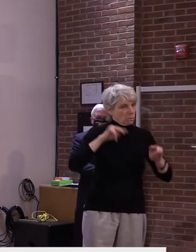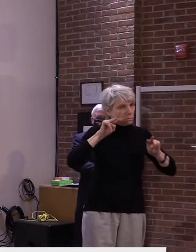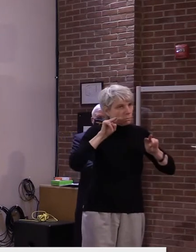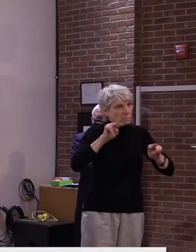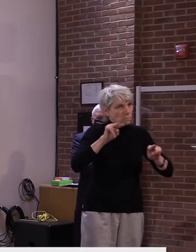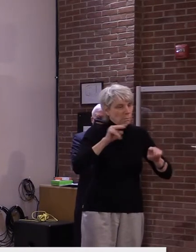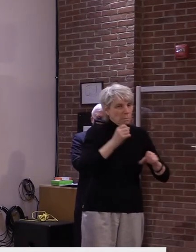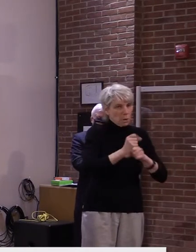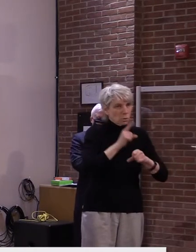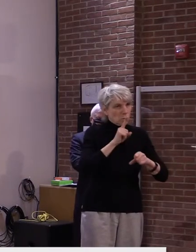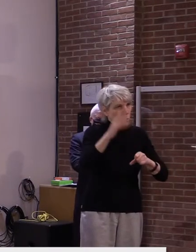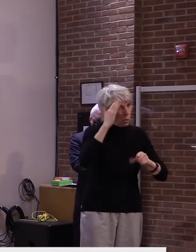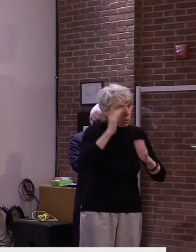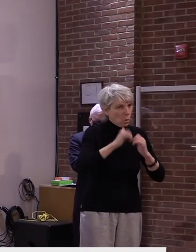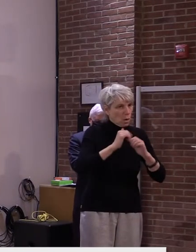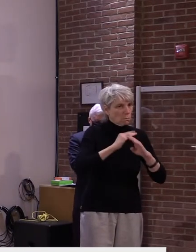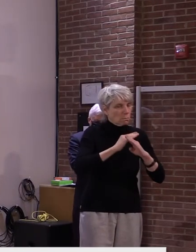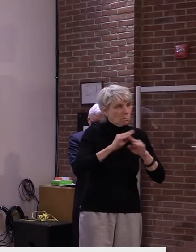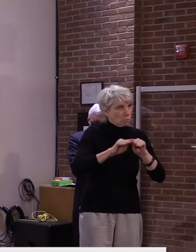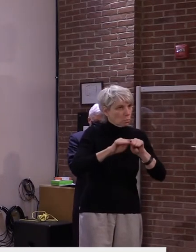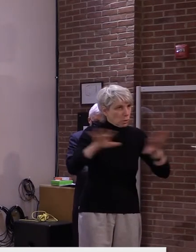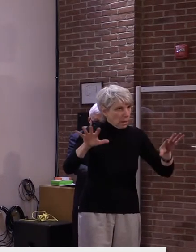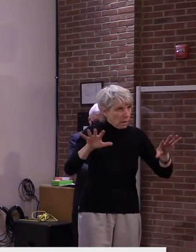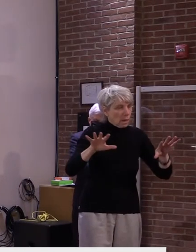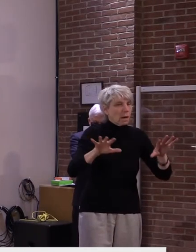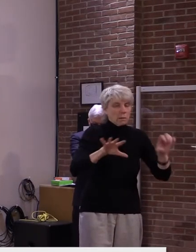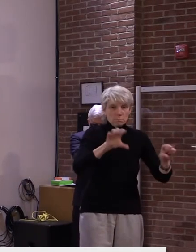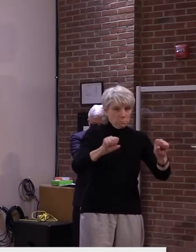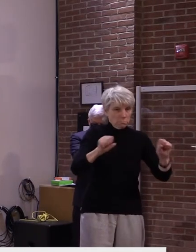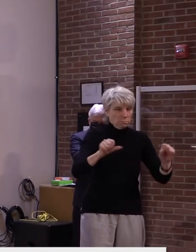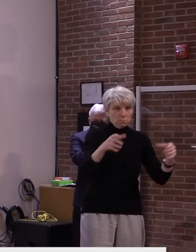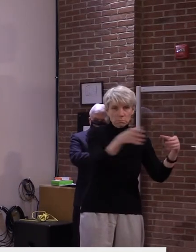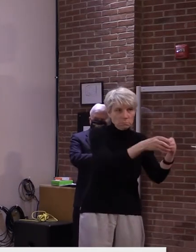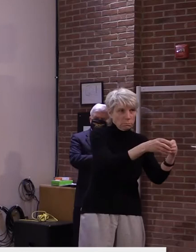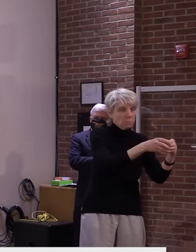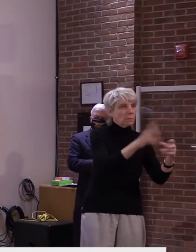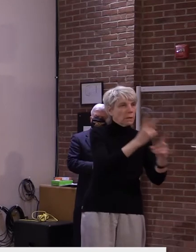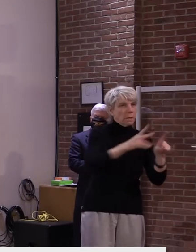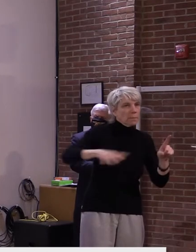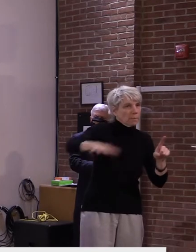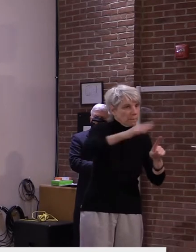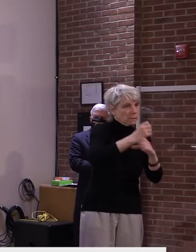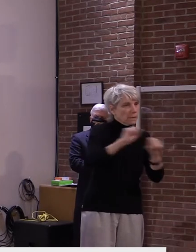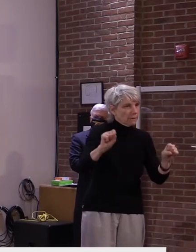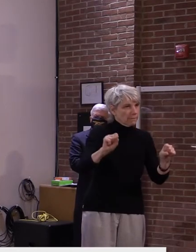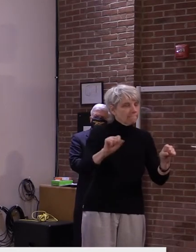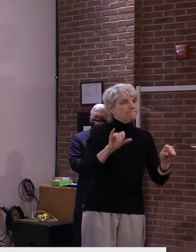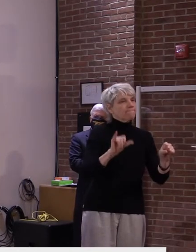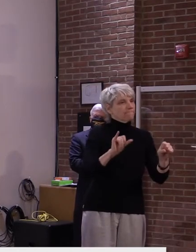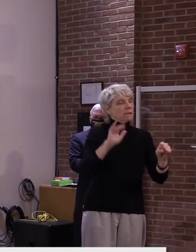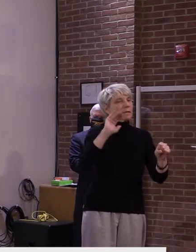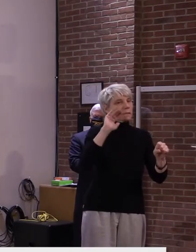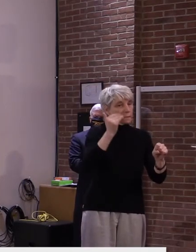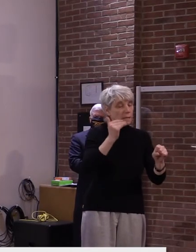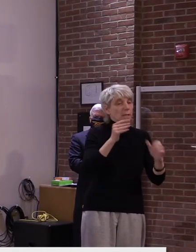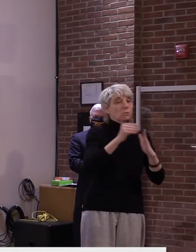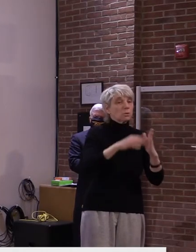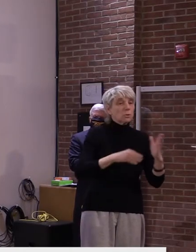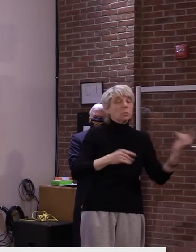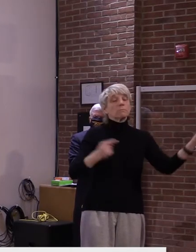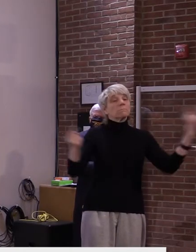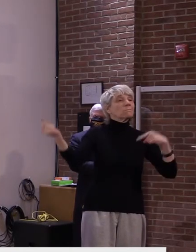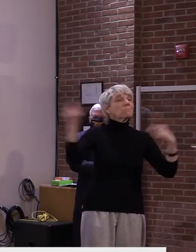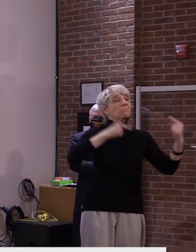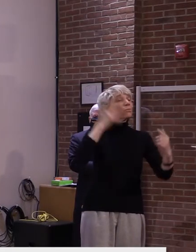and prevention strategies. We believe much of the initial impact was from students traveling from many other parts of the